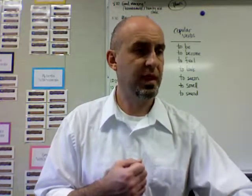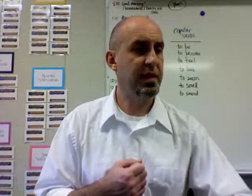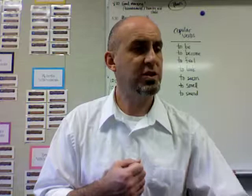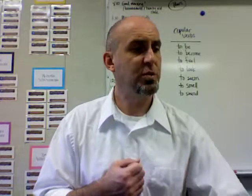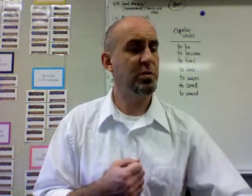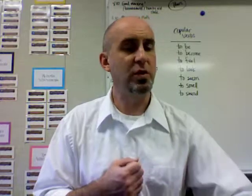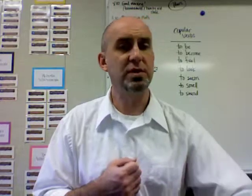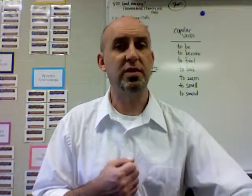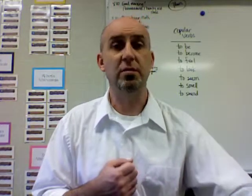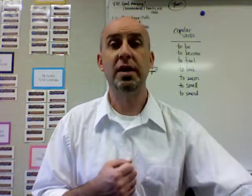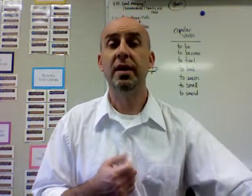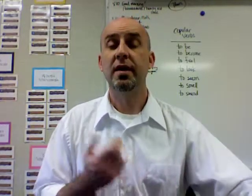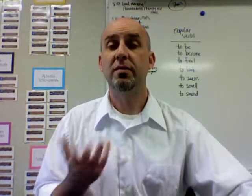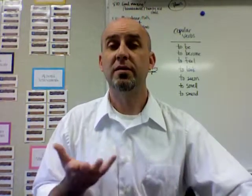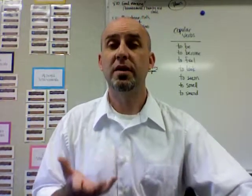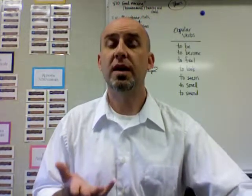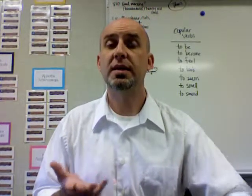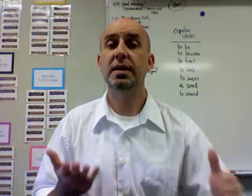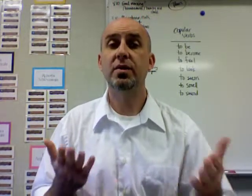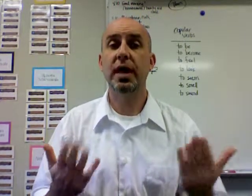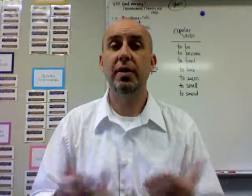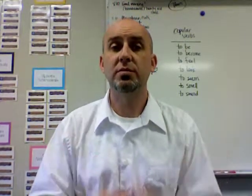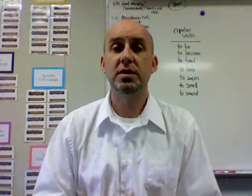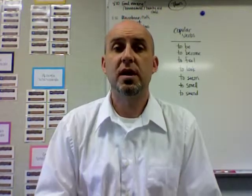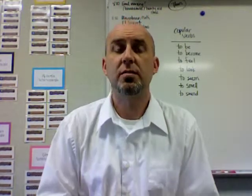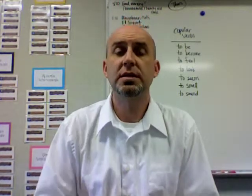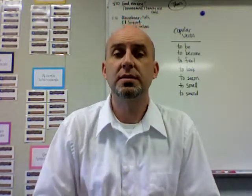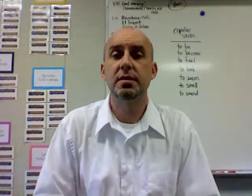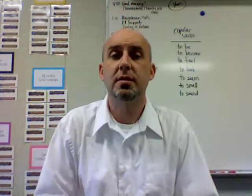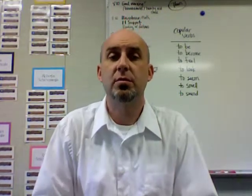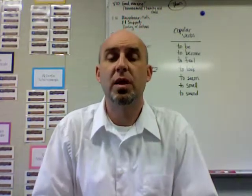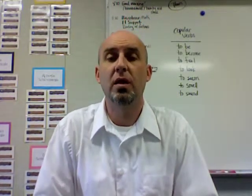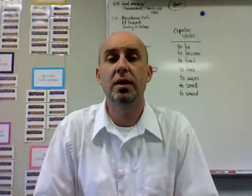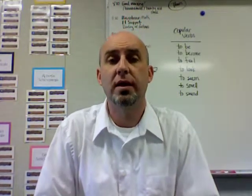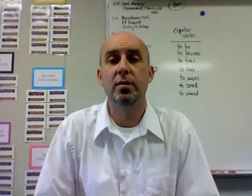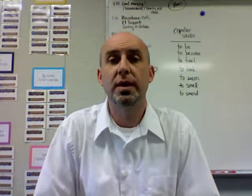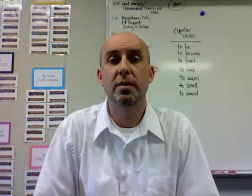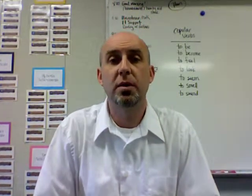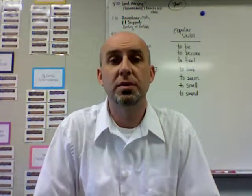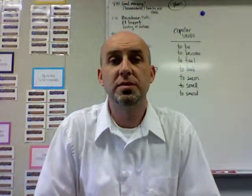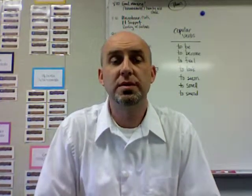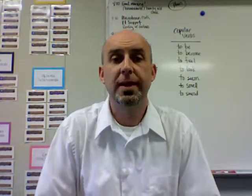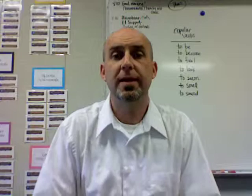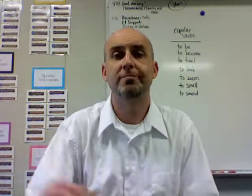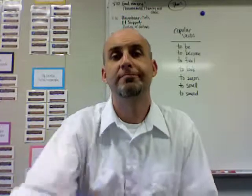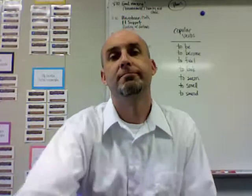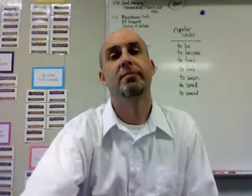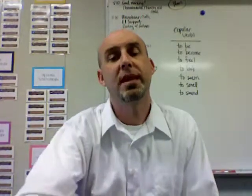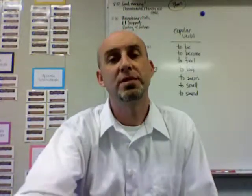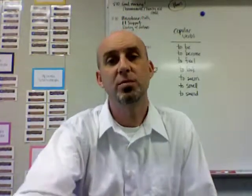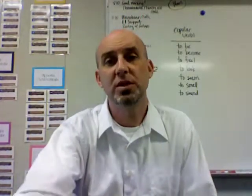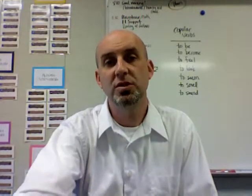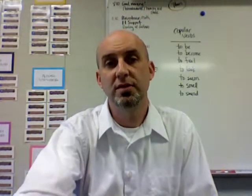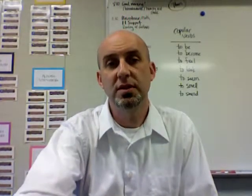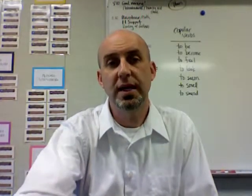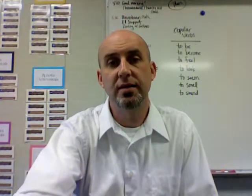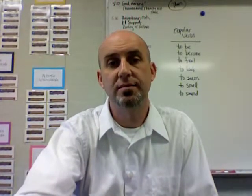That should be most of them. If I've forgotten any, you can add them to the comments on the blog, and I will get them up as soon as I can. Thanks so much. Have a good day.